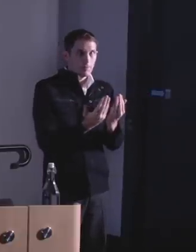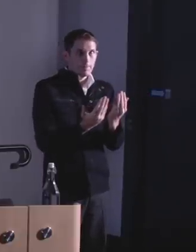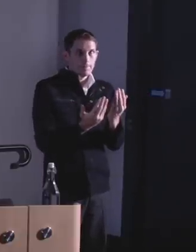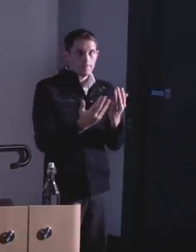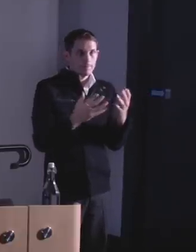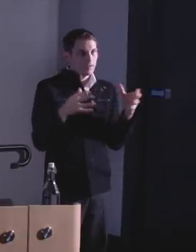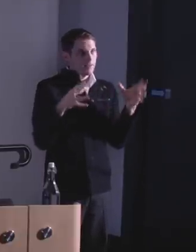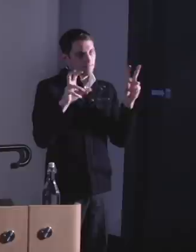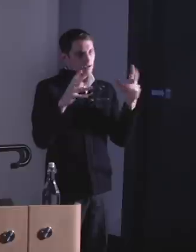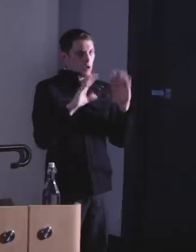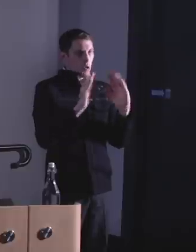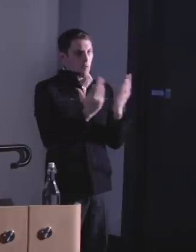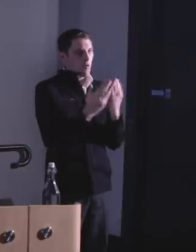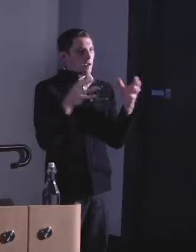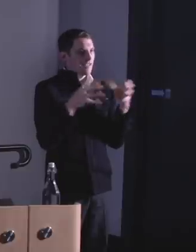collective.